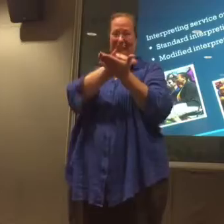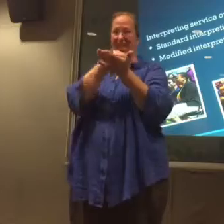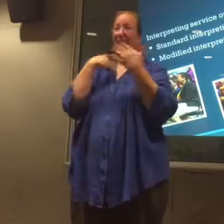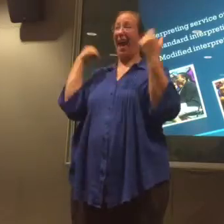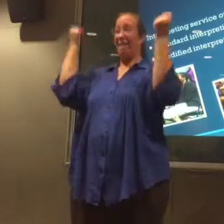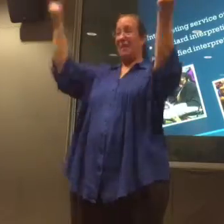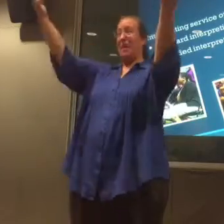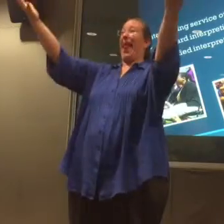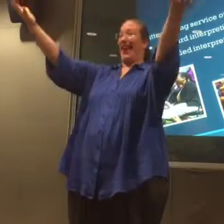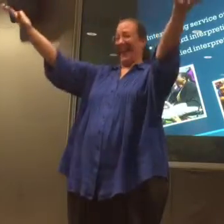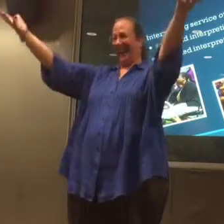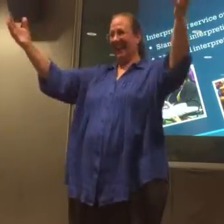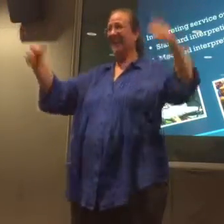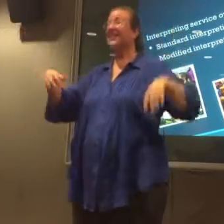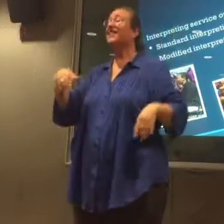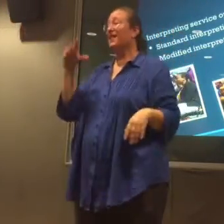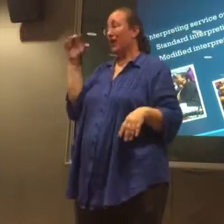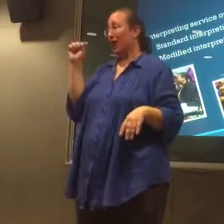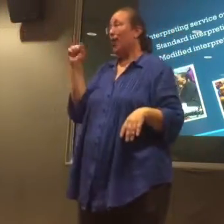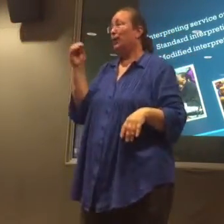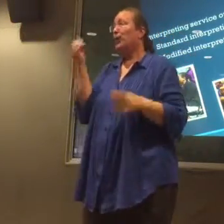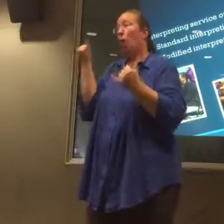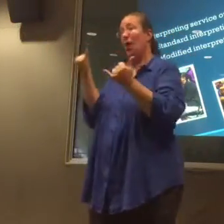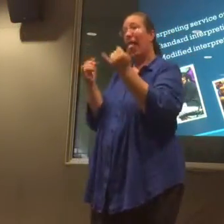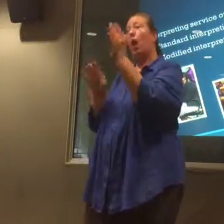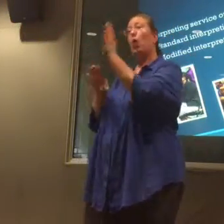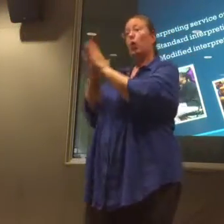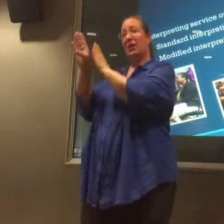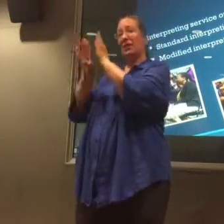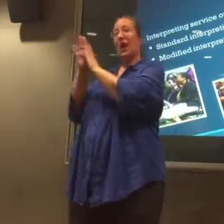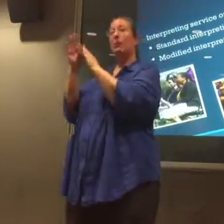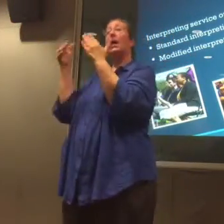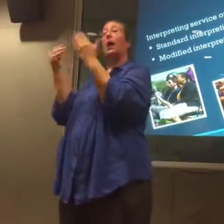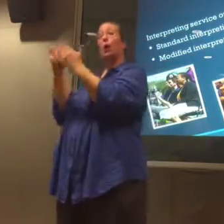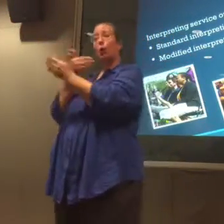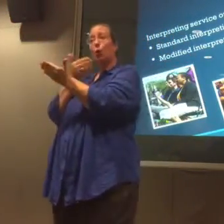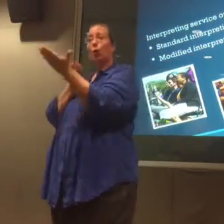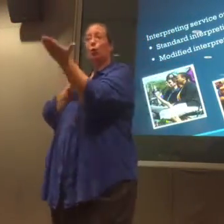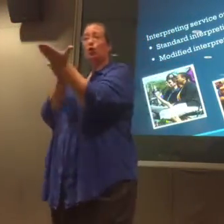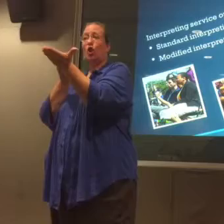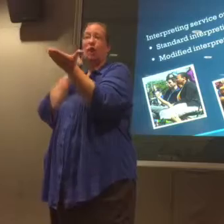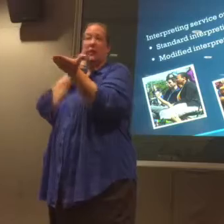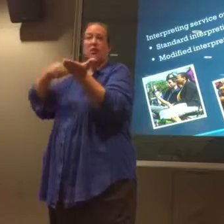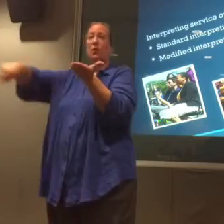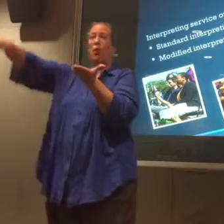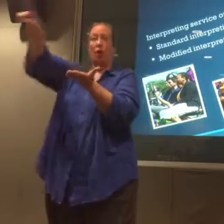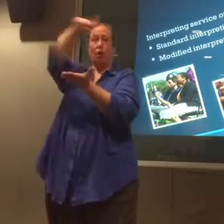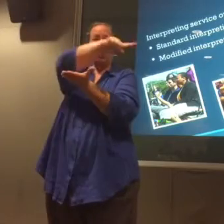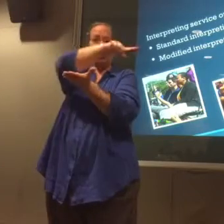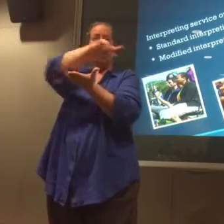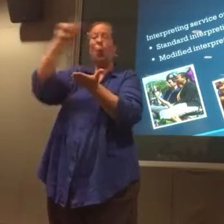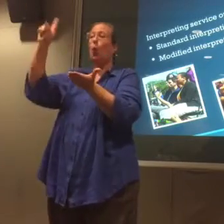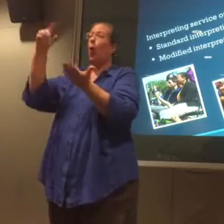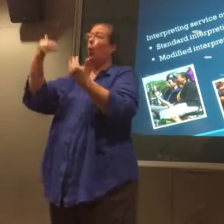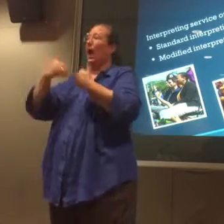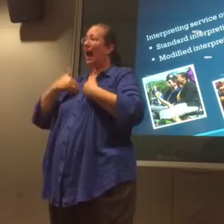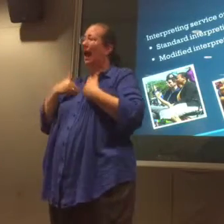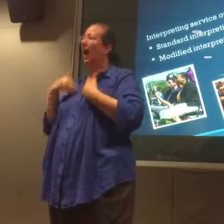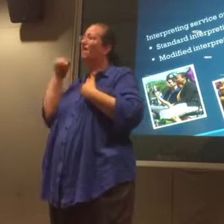hope that you all do know about that, because here we do have many deaf interpreters. So we're developing a new service for